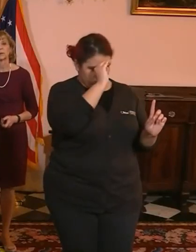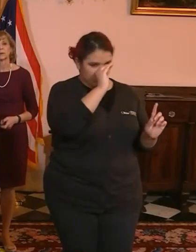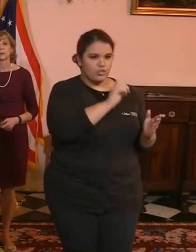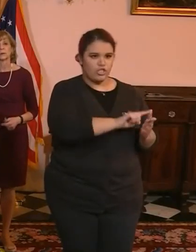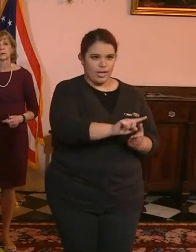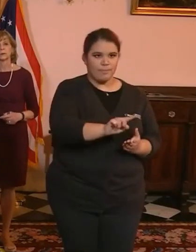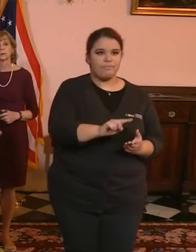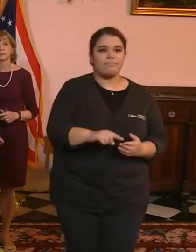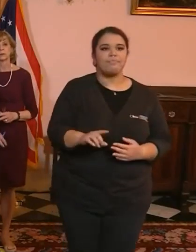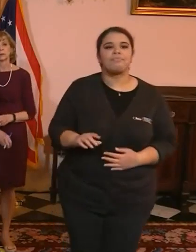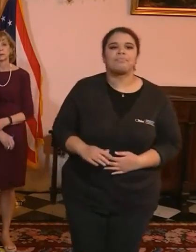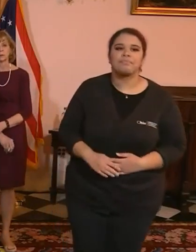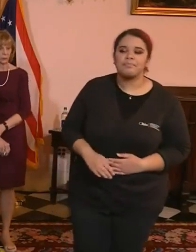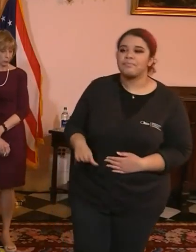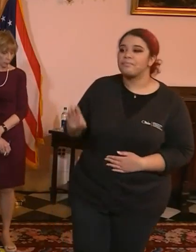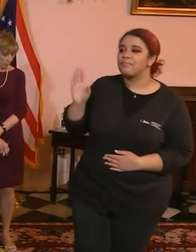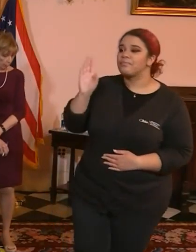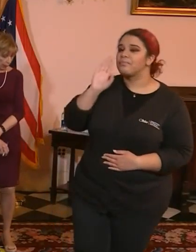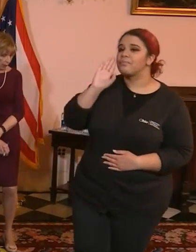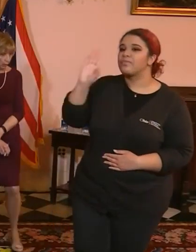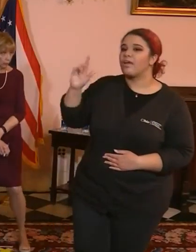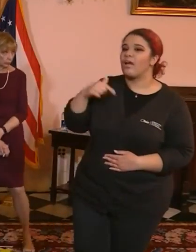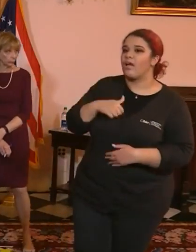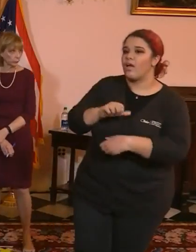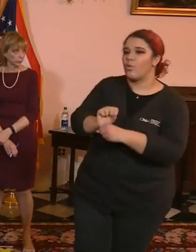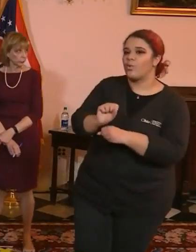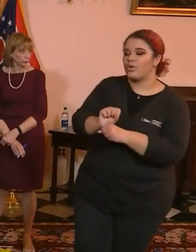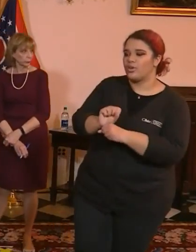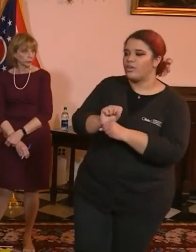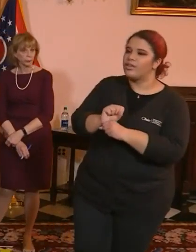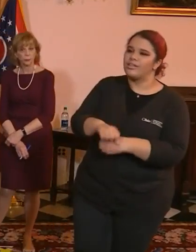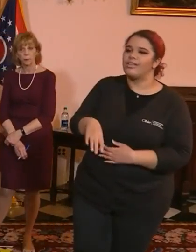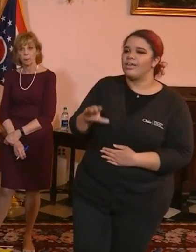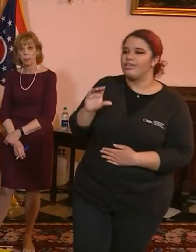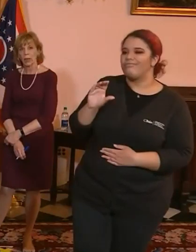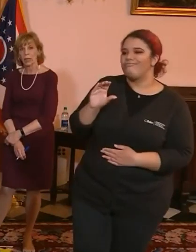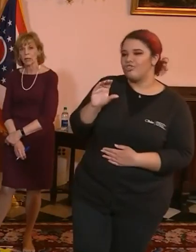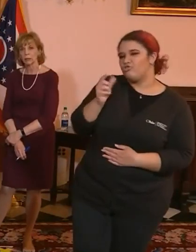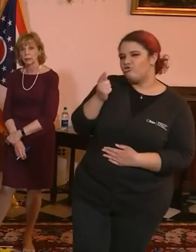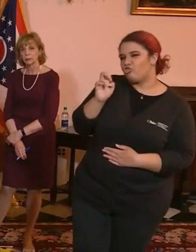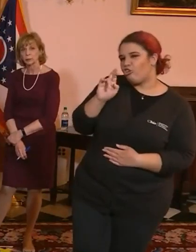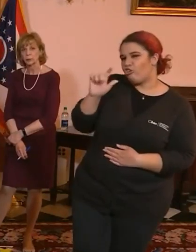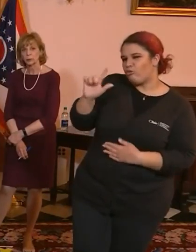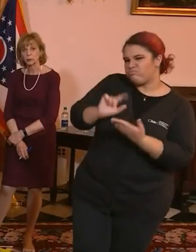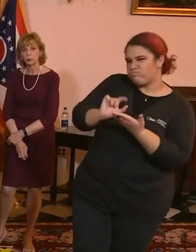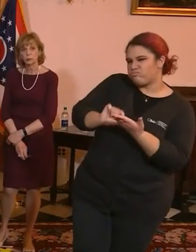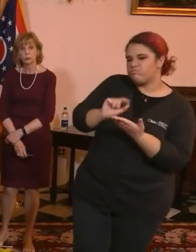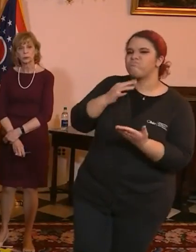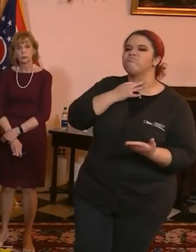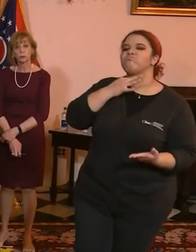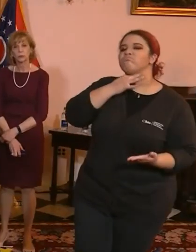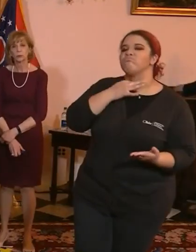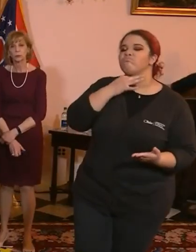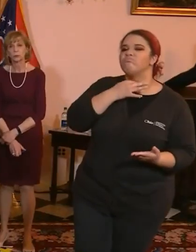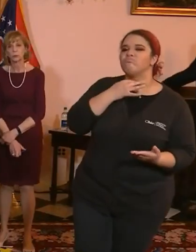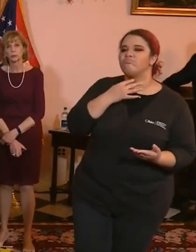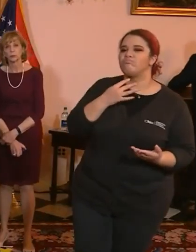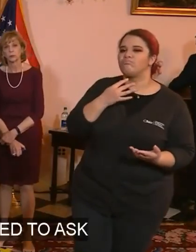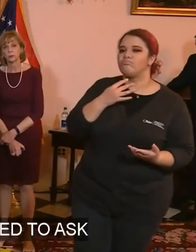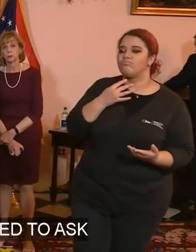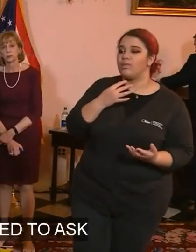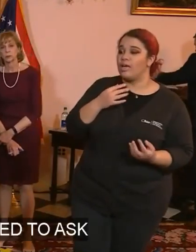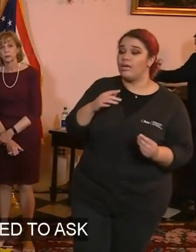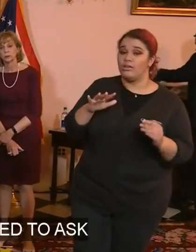Dr. Acton, this is Jake Zuckerman from the Ohio Capital Journal. I wanted to ask if you can offer any kind of updated estimate for the